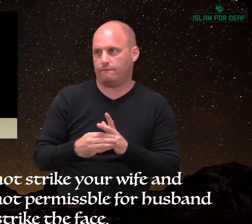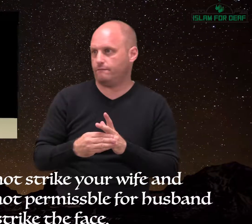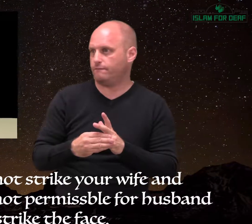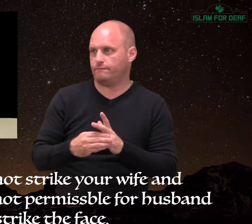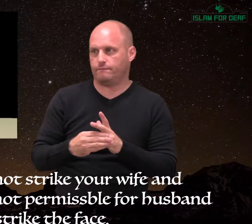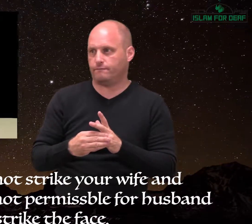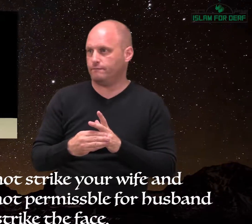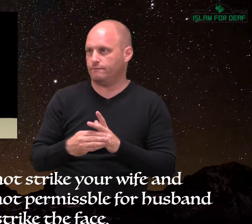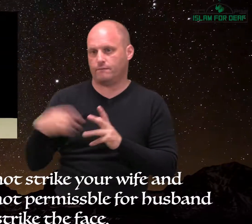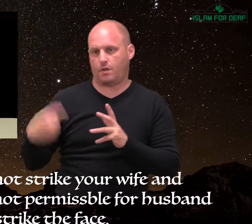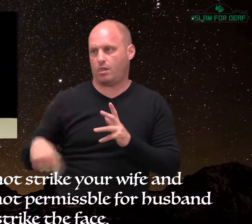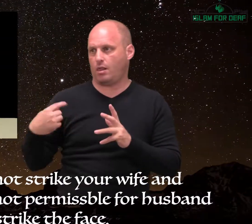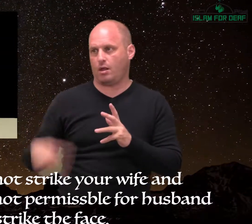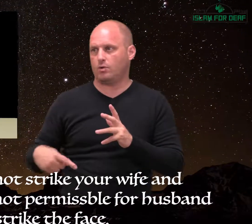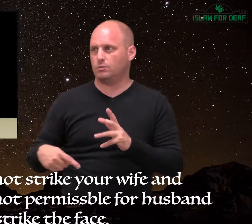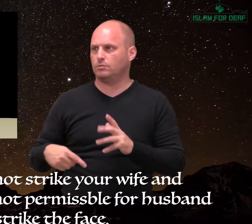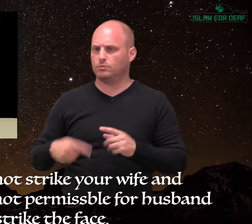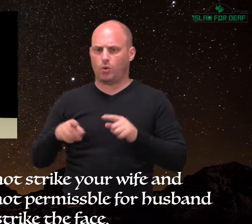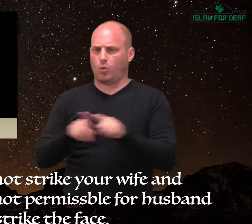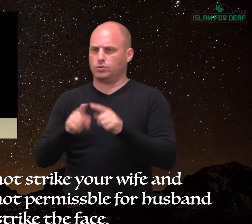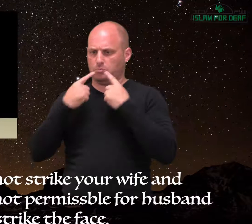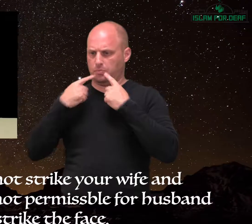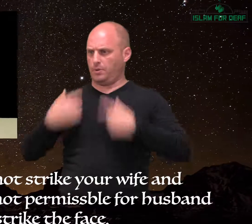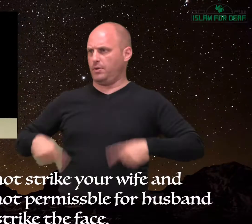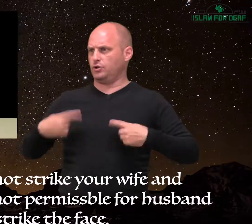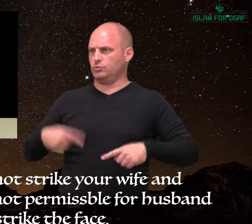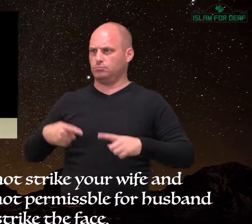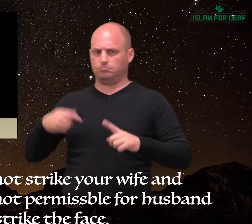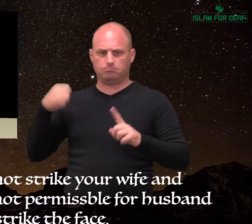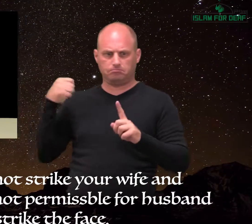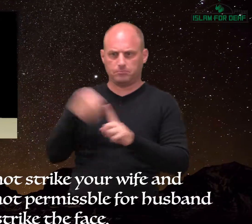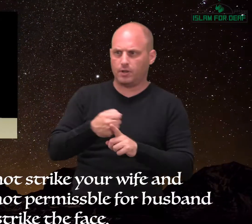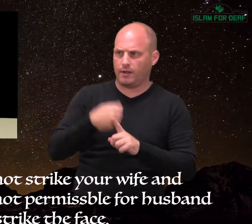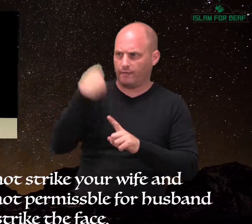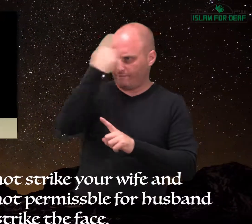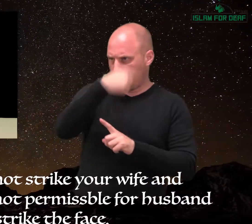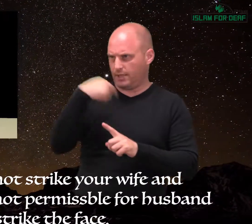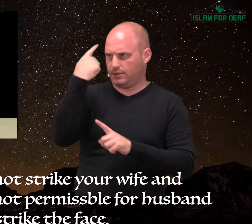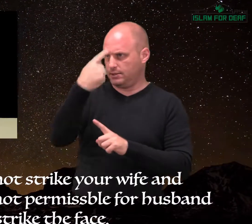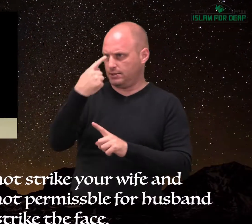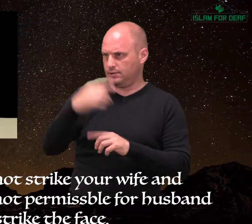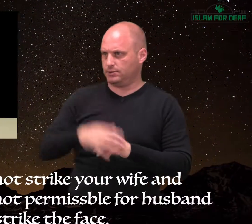particularly it is not permissible for husband to strike the face.